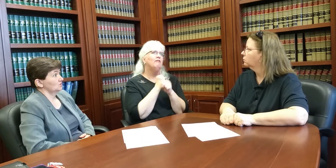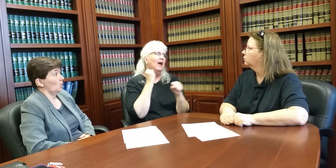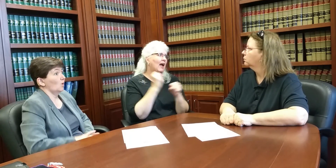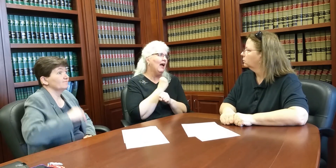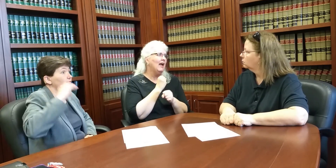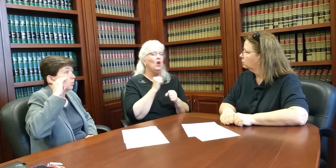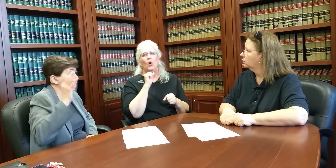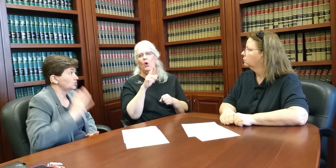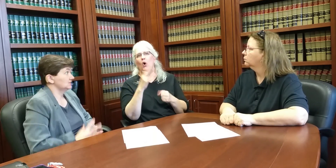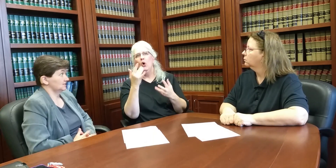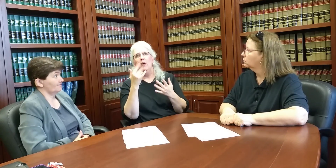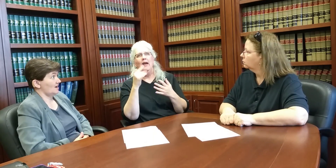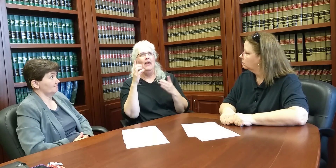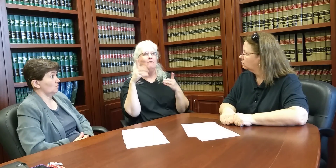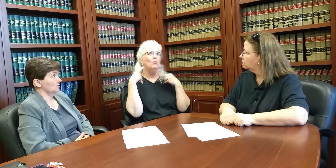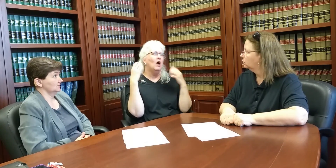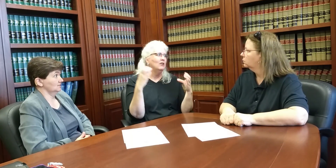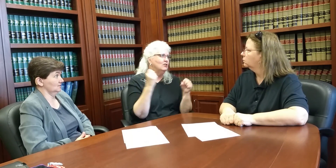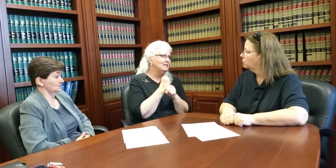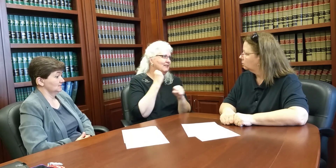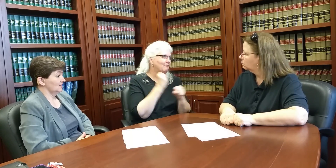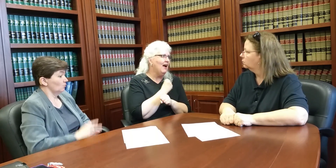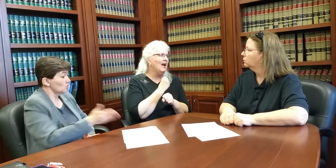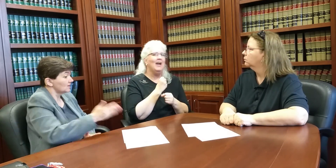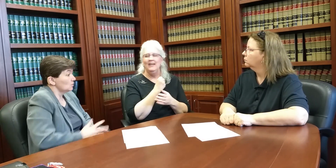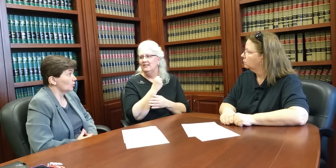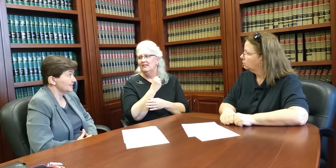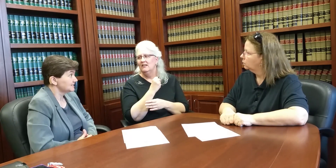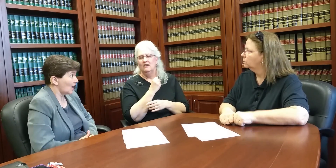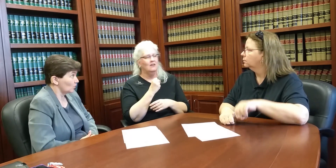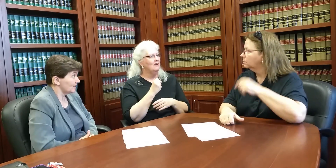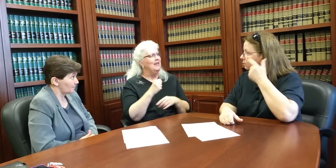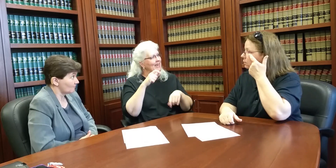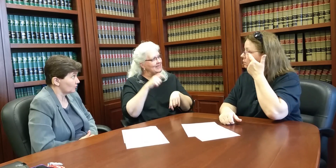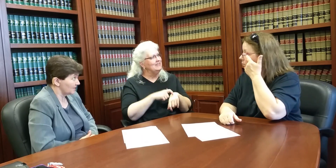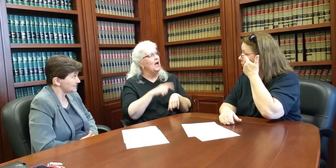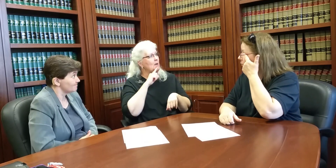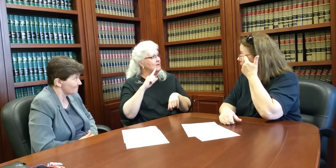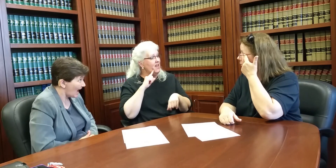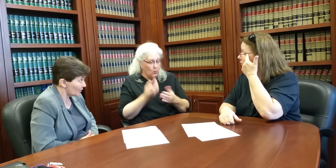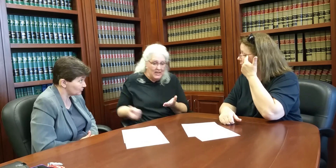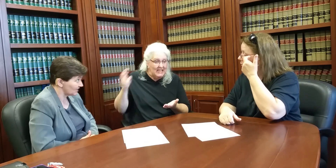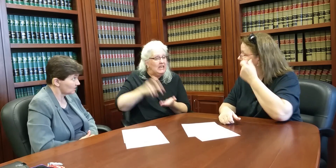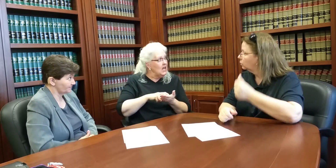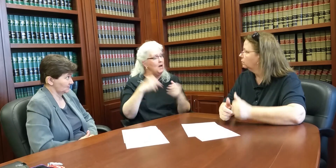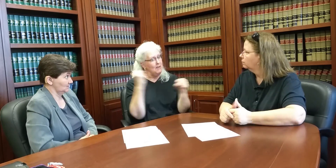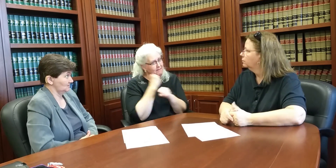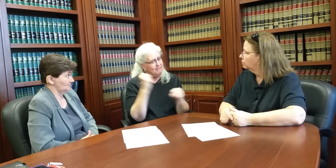or waiting for Washington to fight for us. We're gonna get it for it. It's time we get up off our butts and fight ourselves.